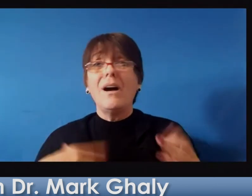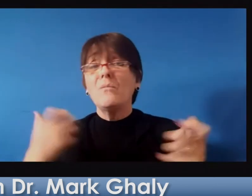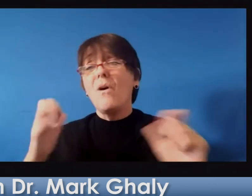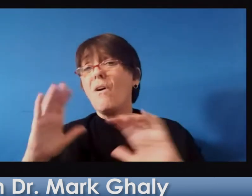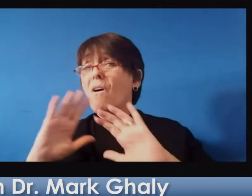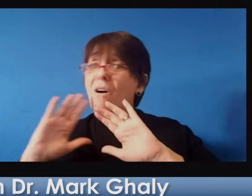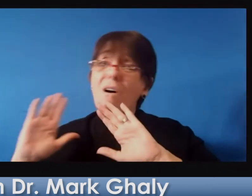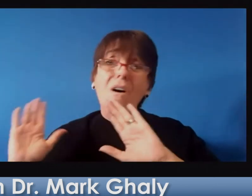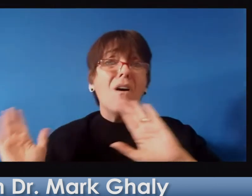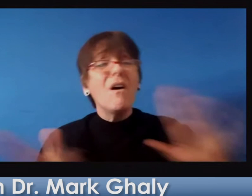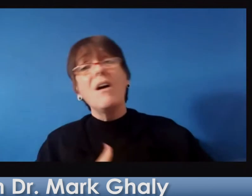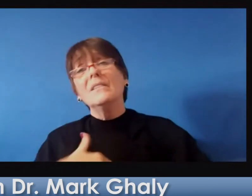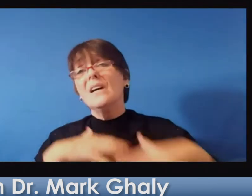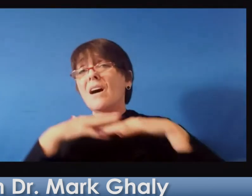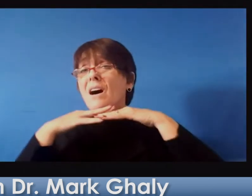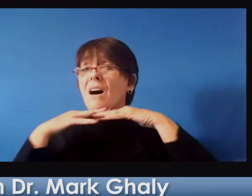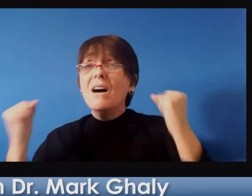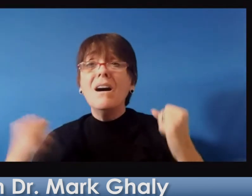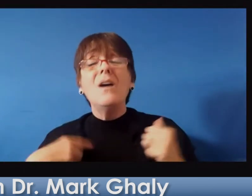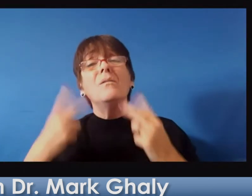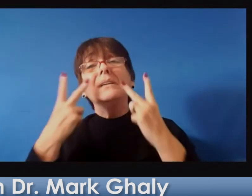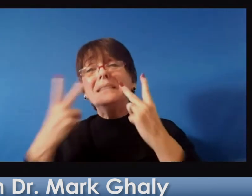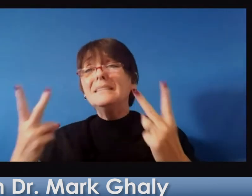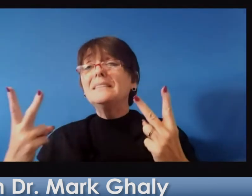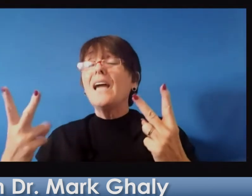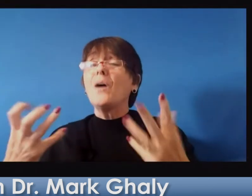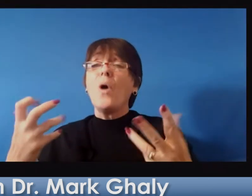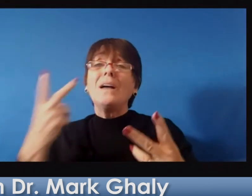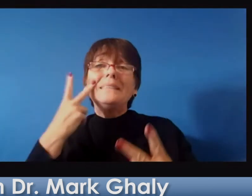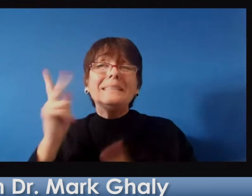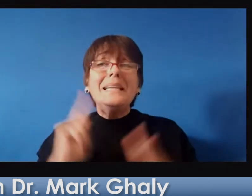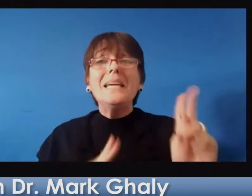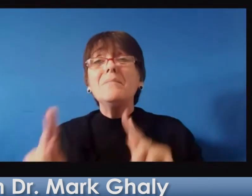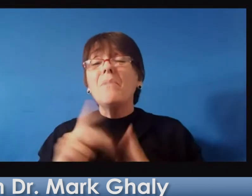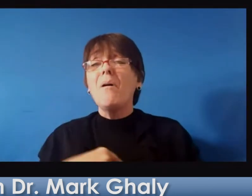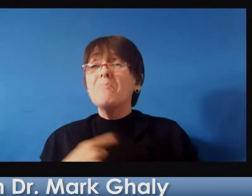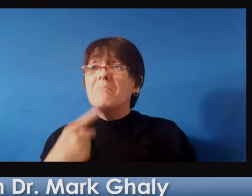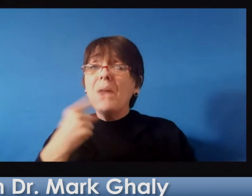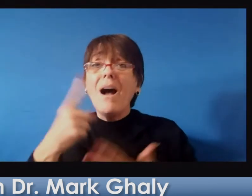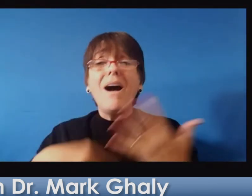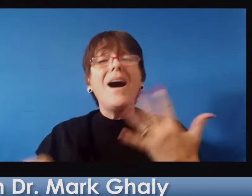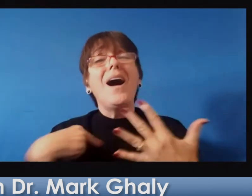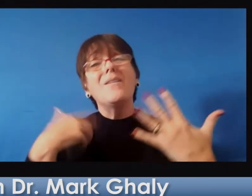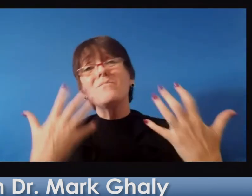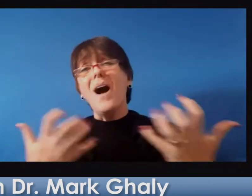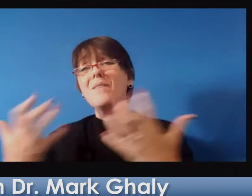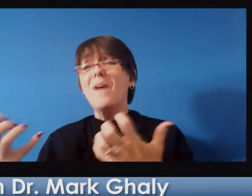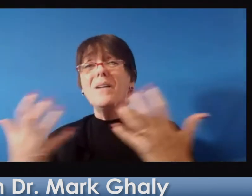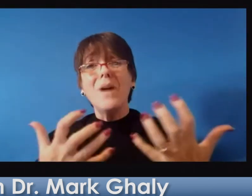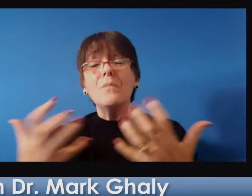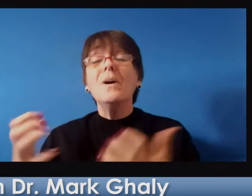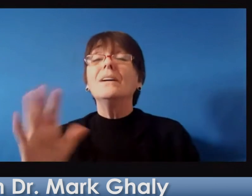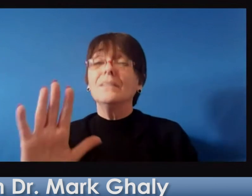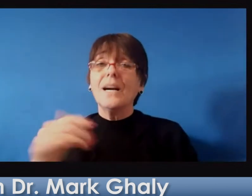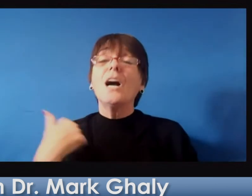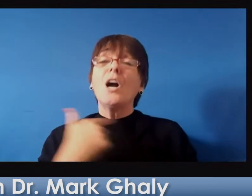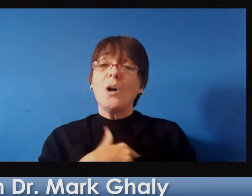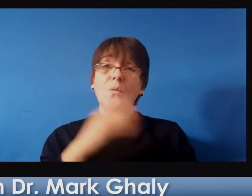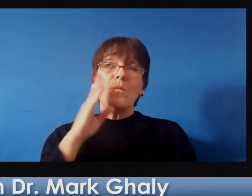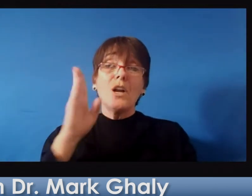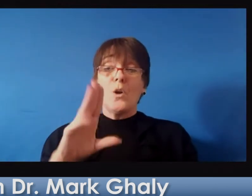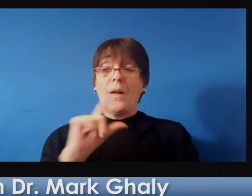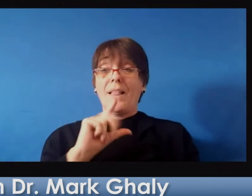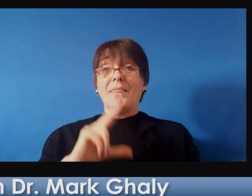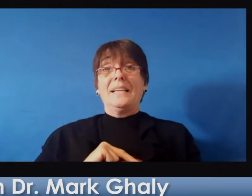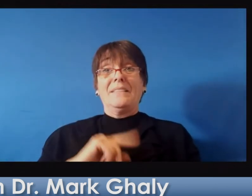They're eager to see people and do things that they miss doing. And we certainly know that Thanksgiving this